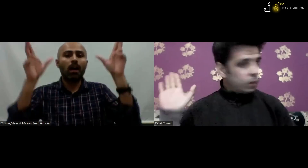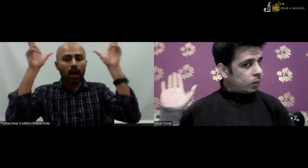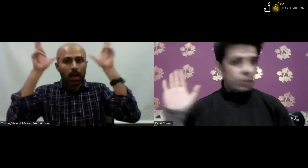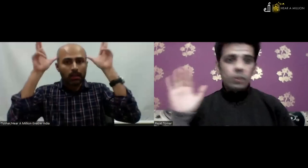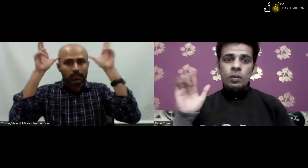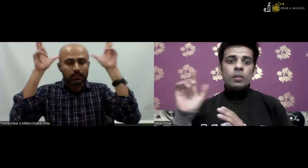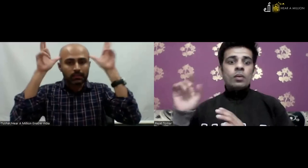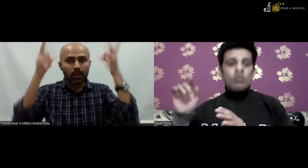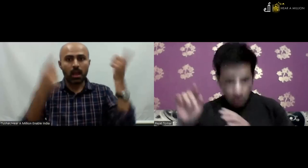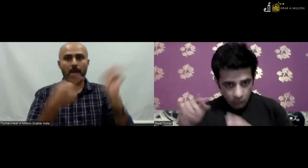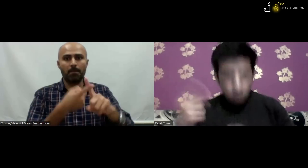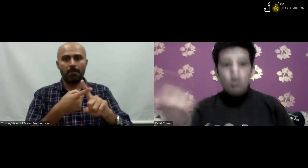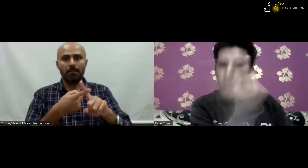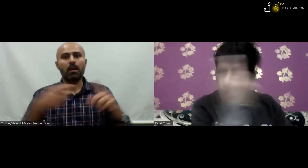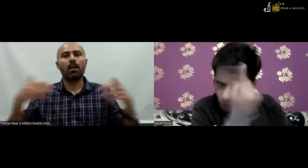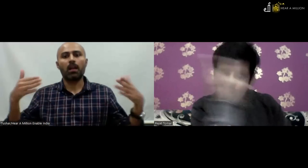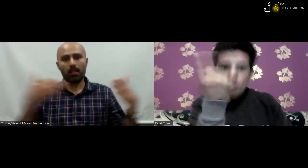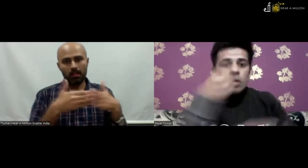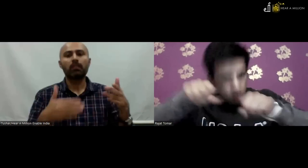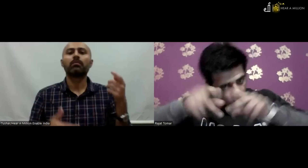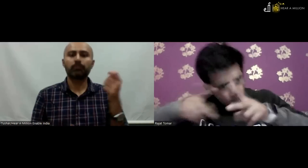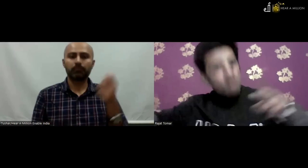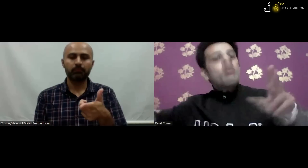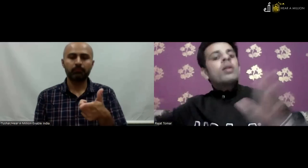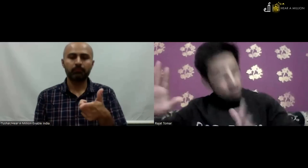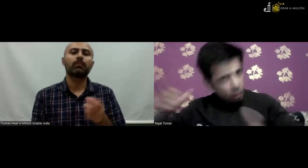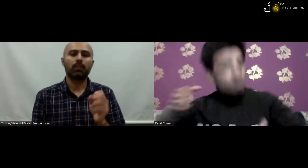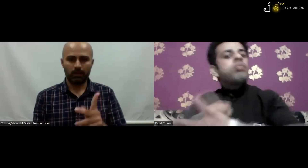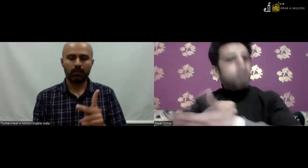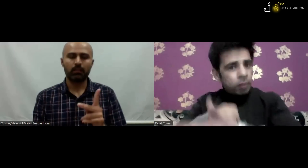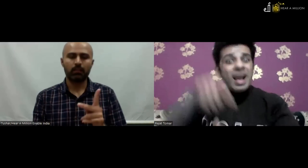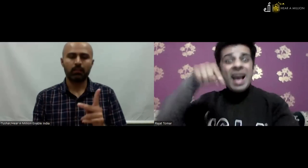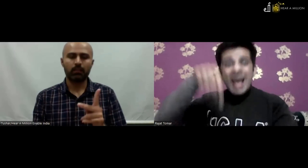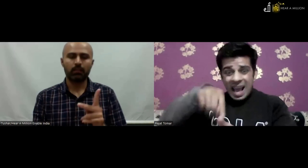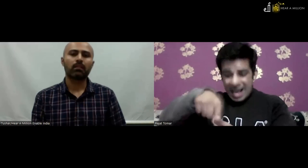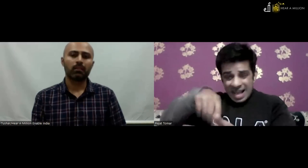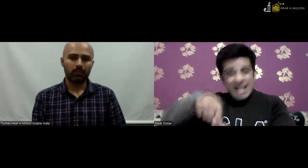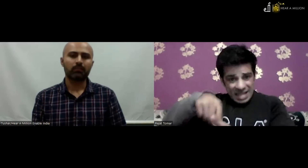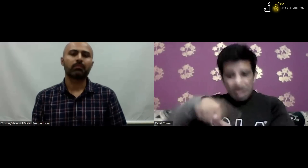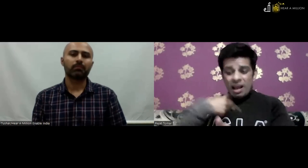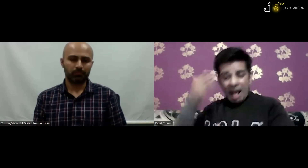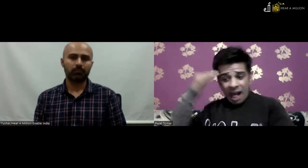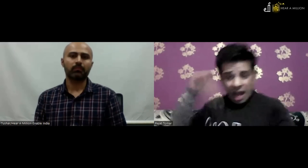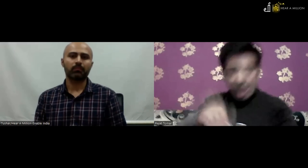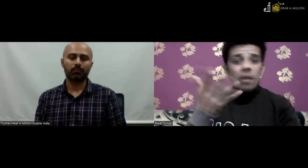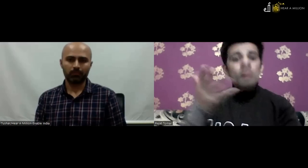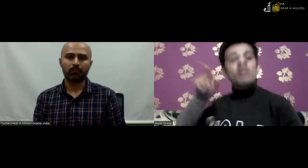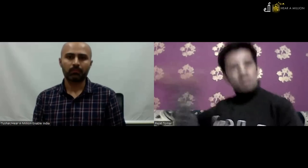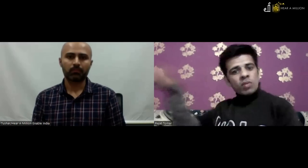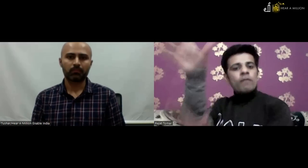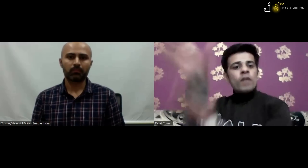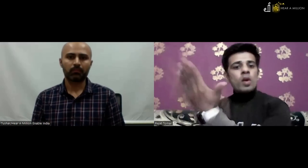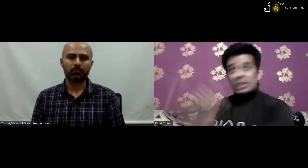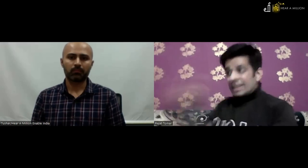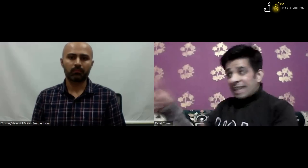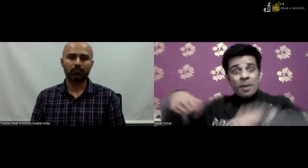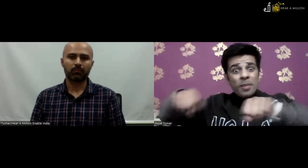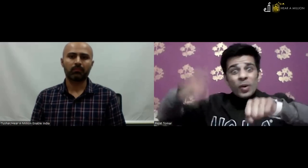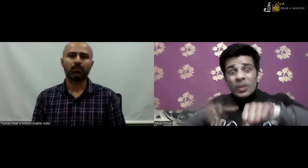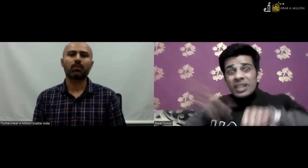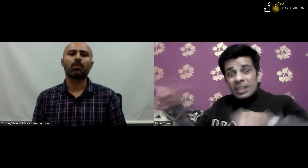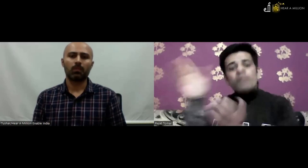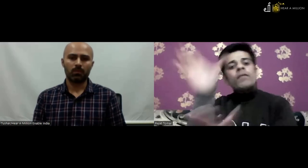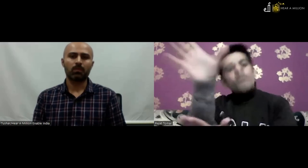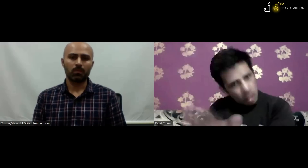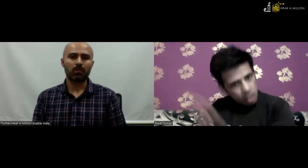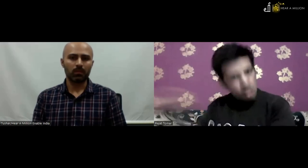when there is an animal coming in your way, so then you will get the insurance for it. Okay, so